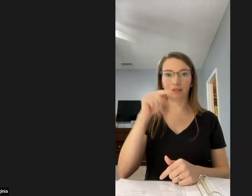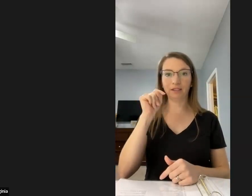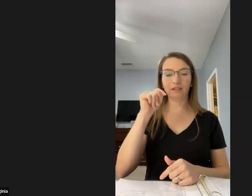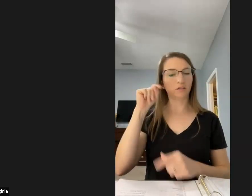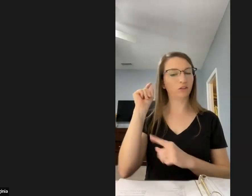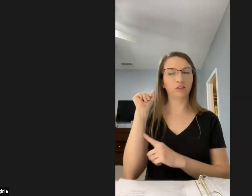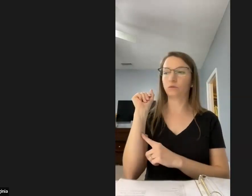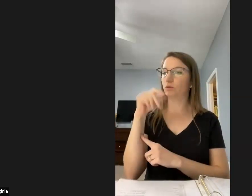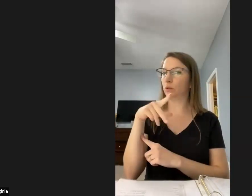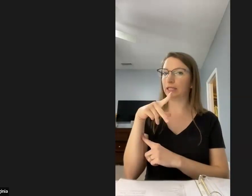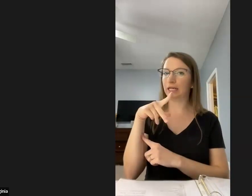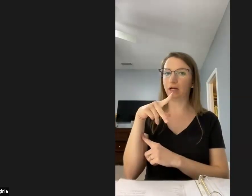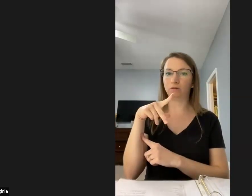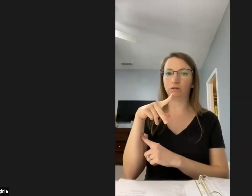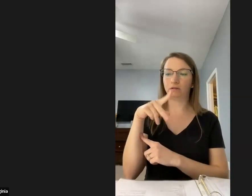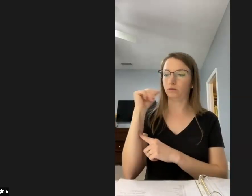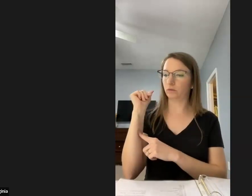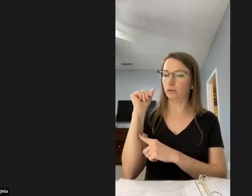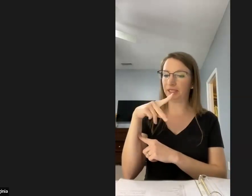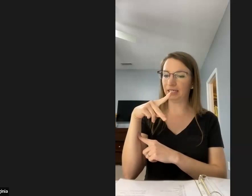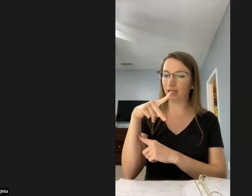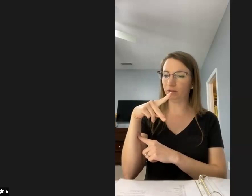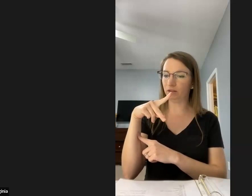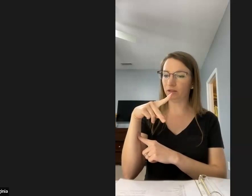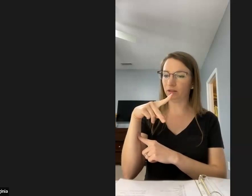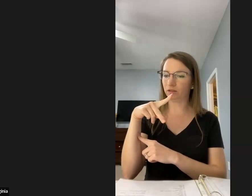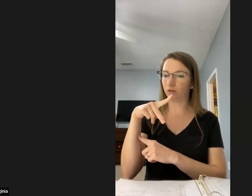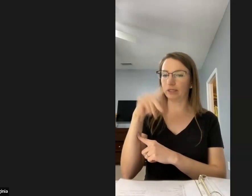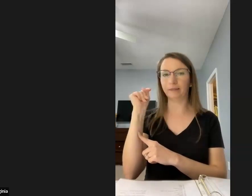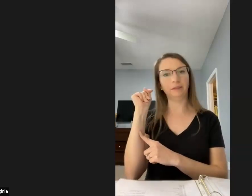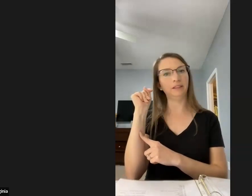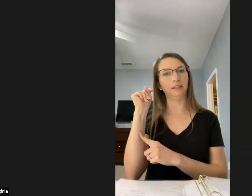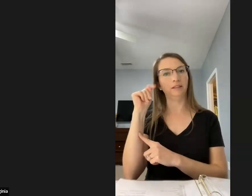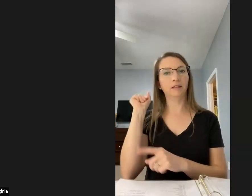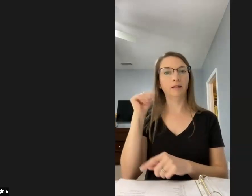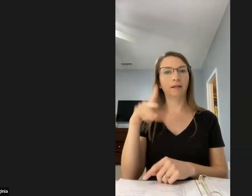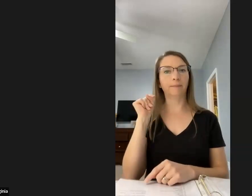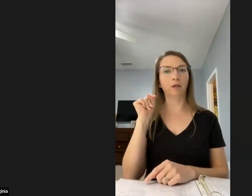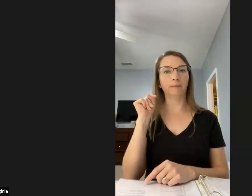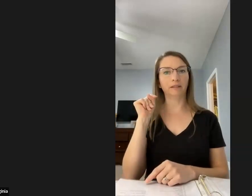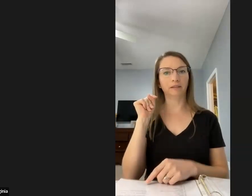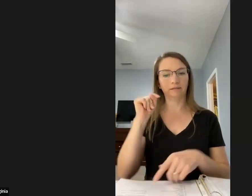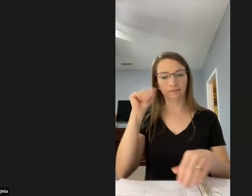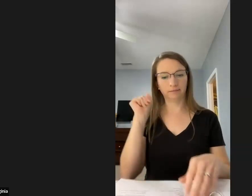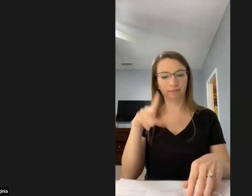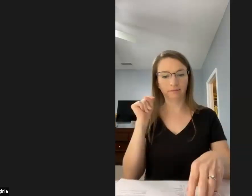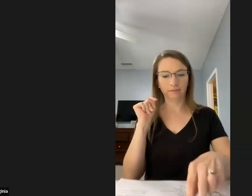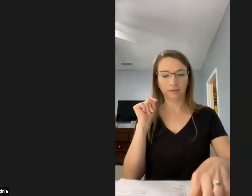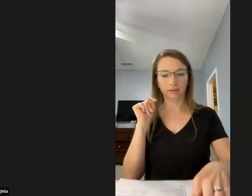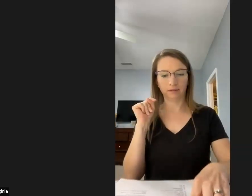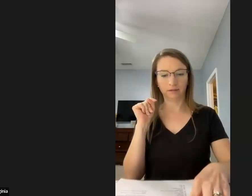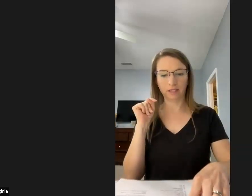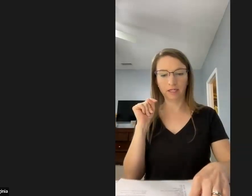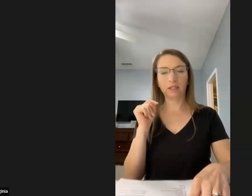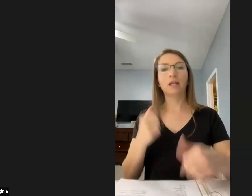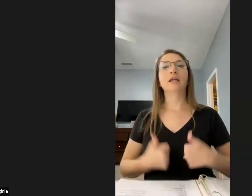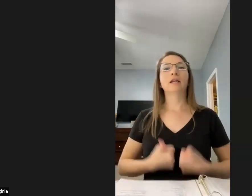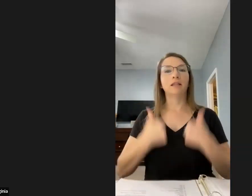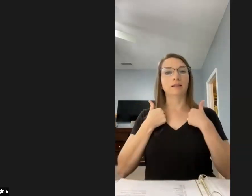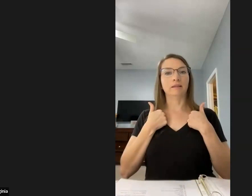APT. So you're just throwing it out. Throw the P out, go right up to the T. Apartment. All right.